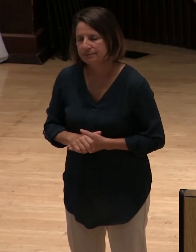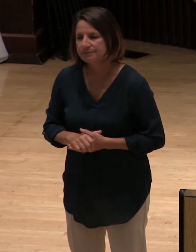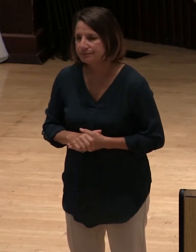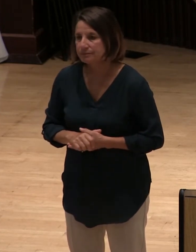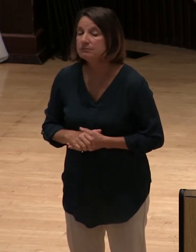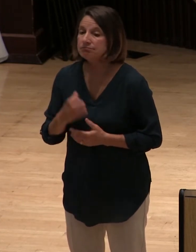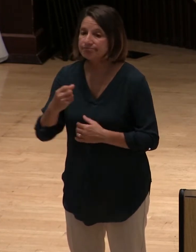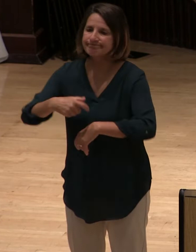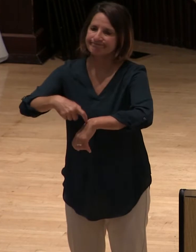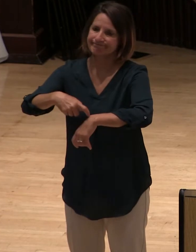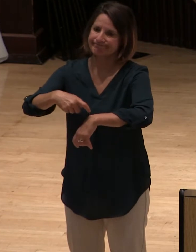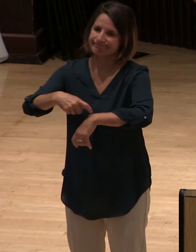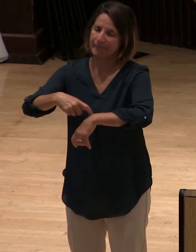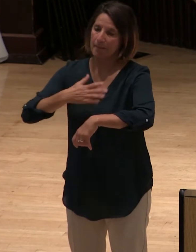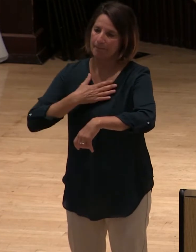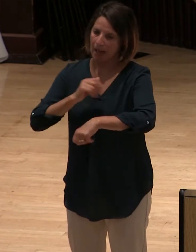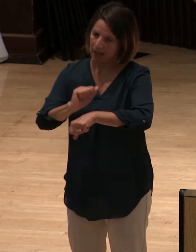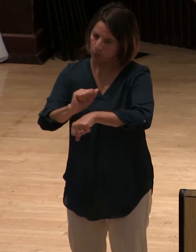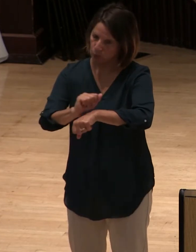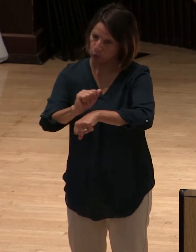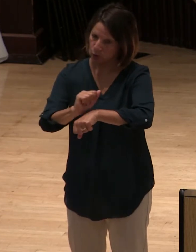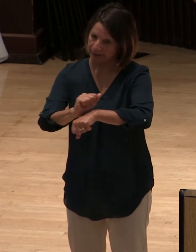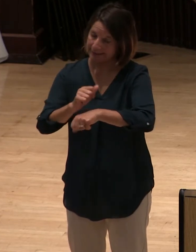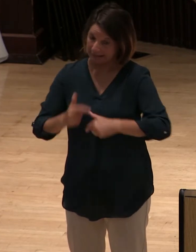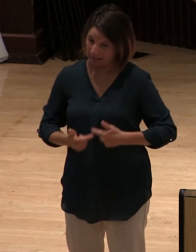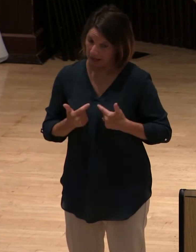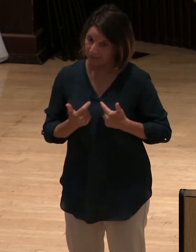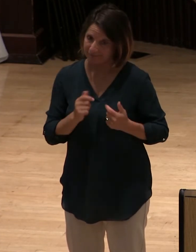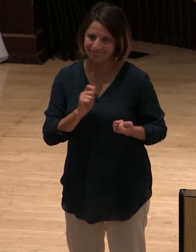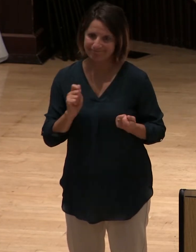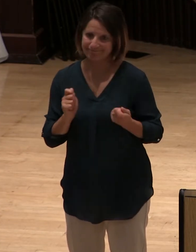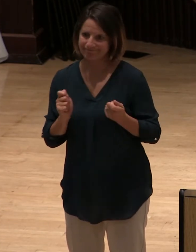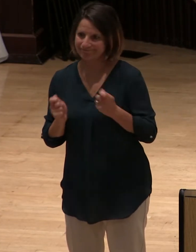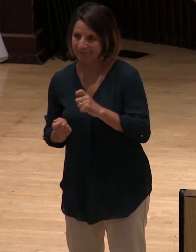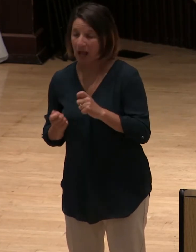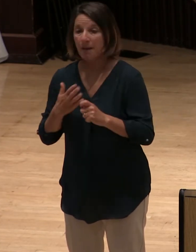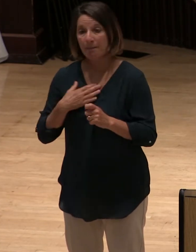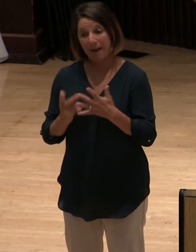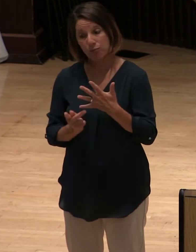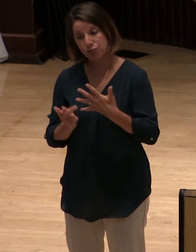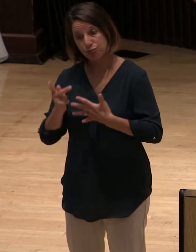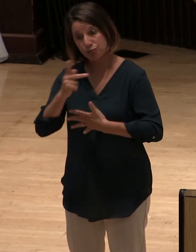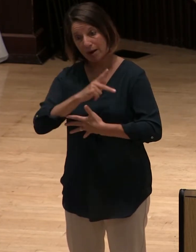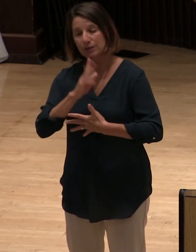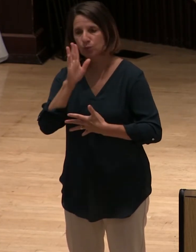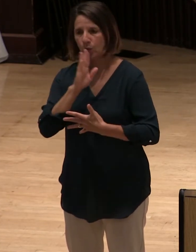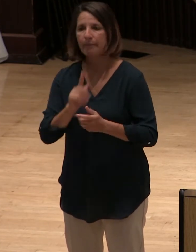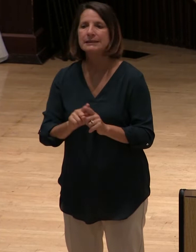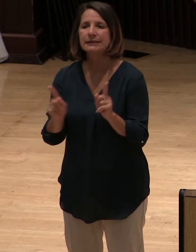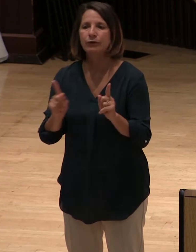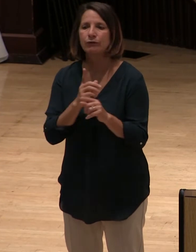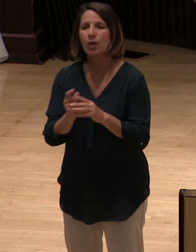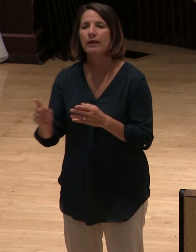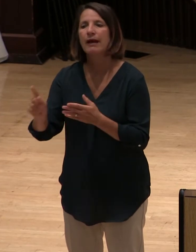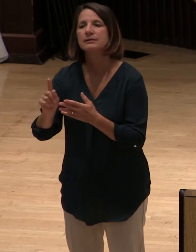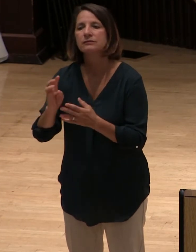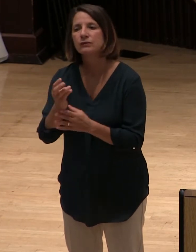So it's time for my mission in life to change. My priorities will be different for the next few